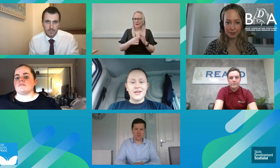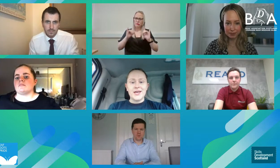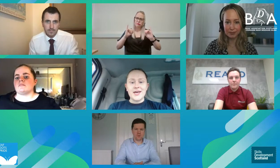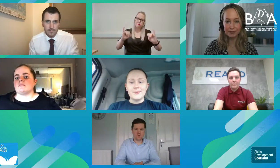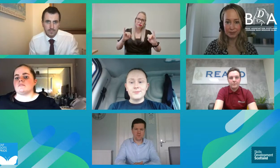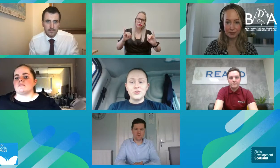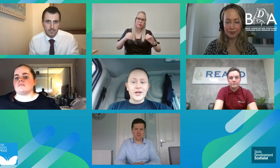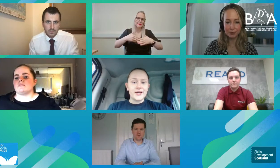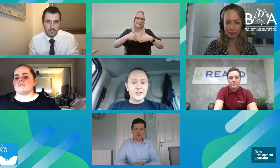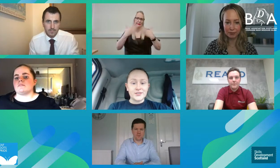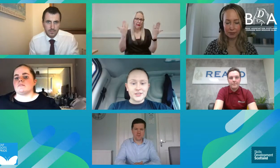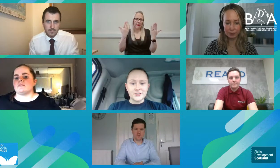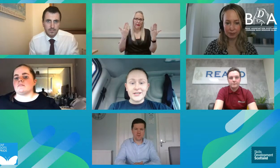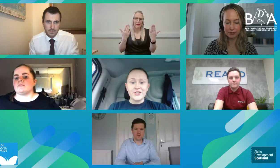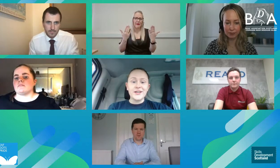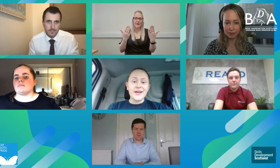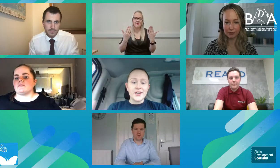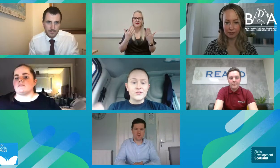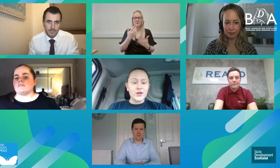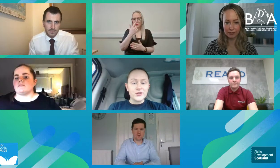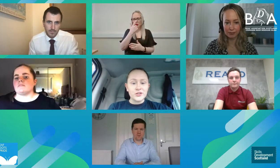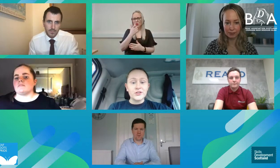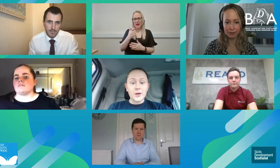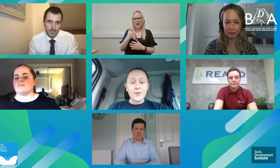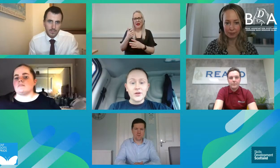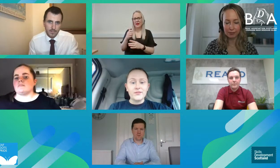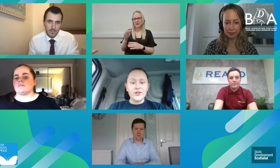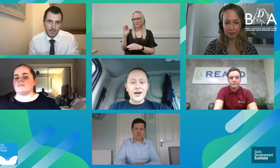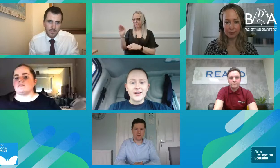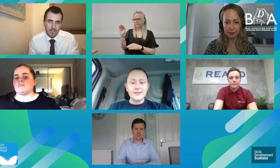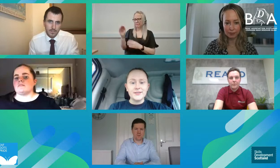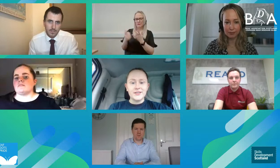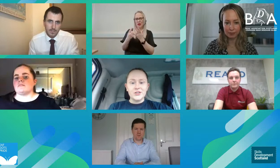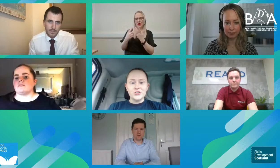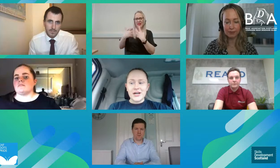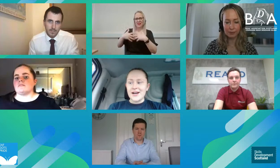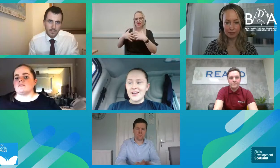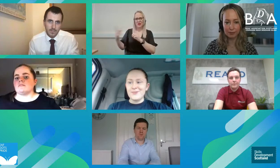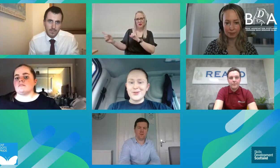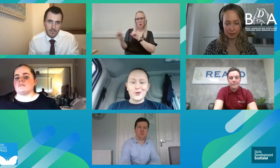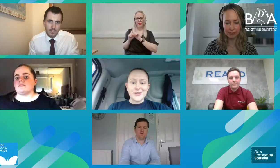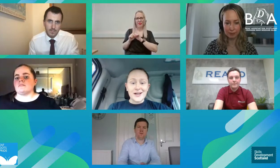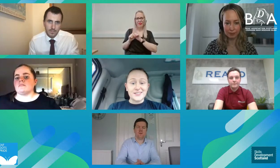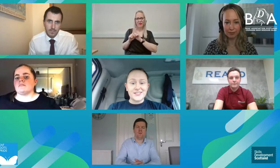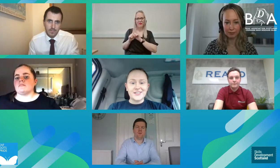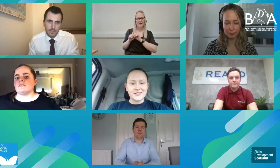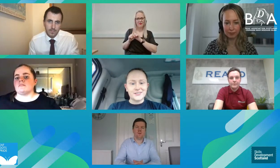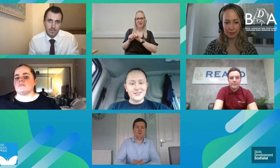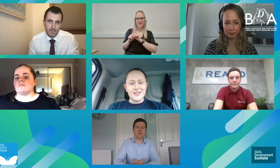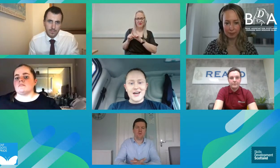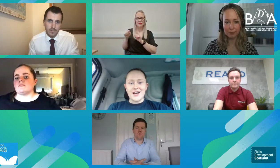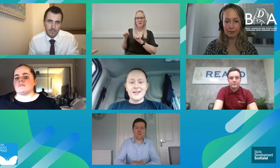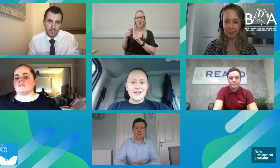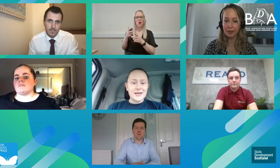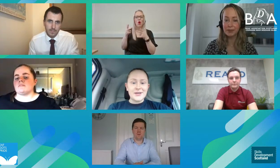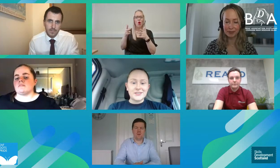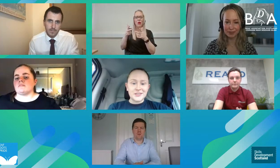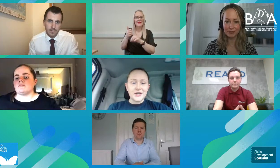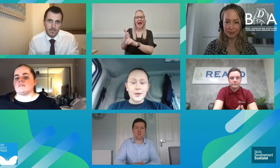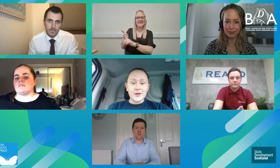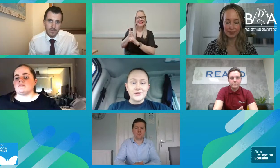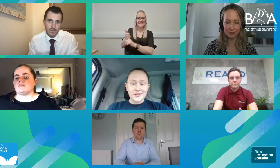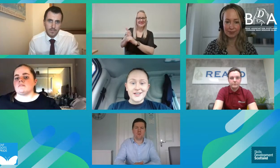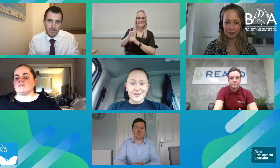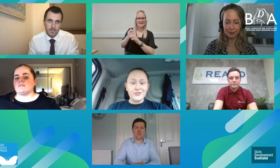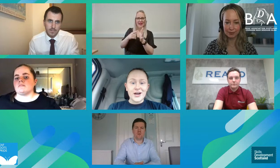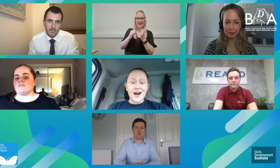job, you get assist, like you can get another engineer to come out and give you a hand. That we call that an assist, and they